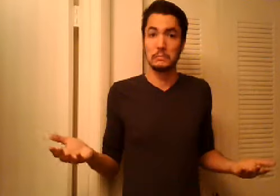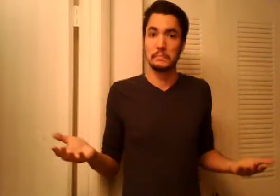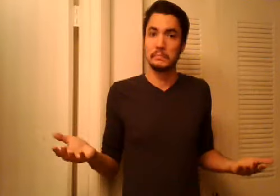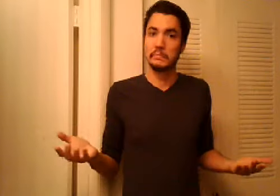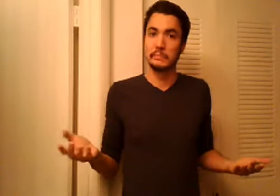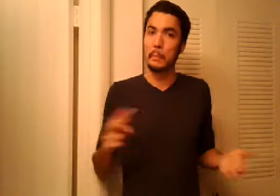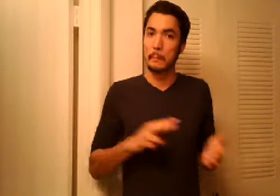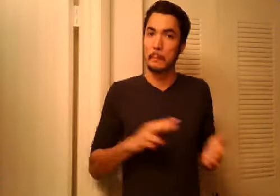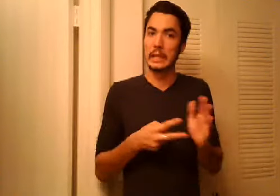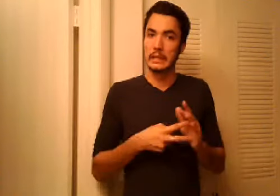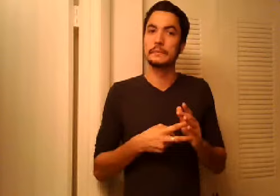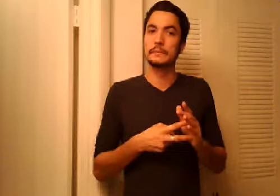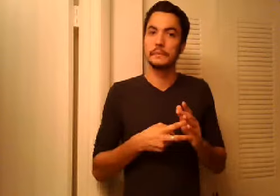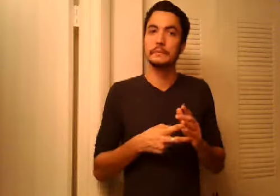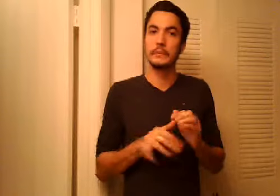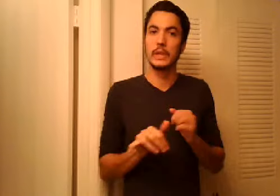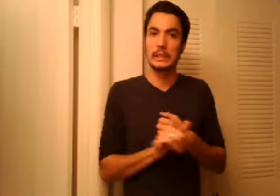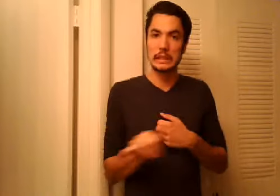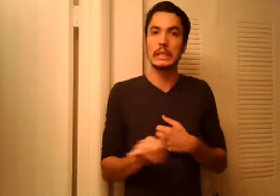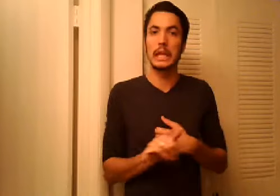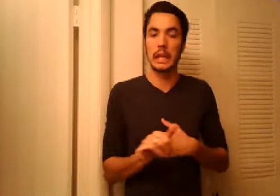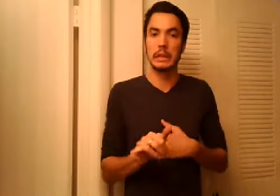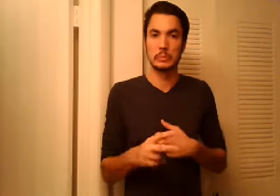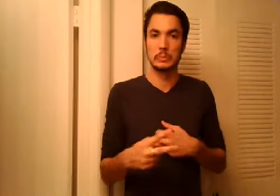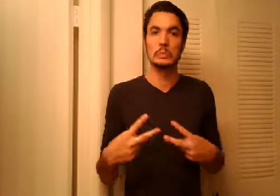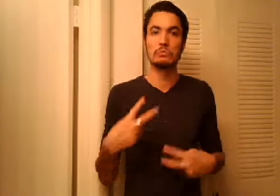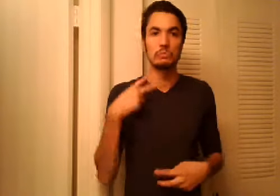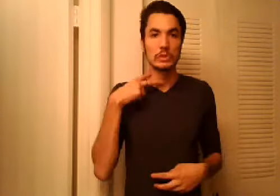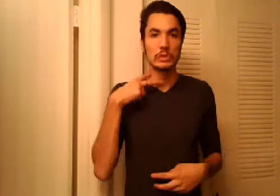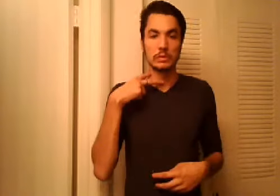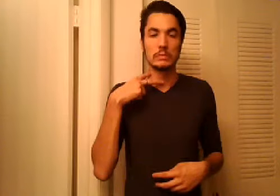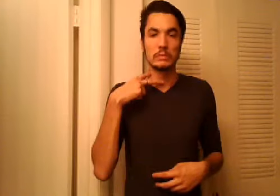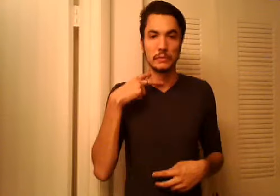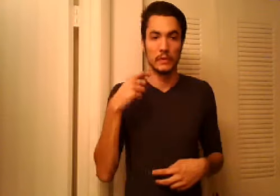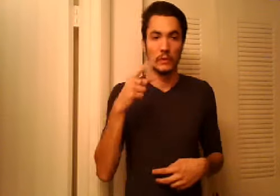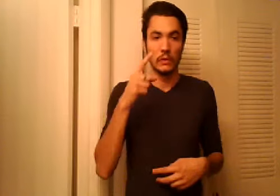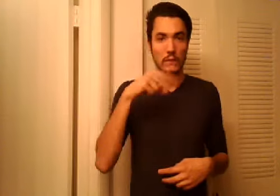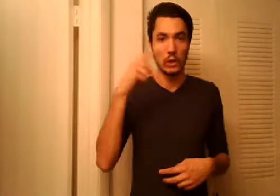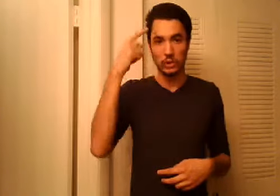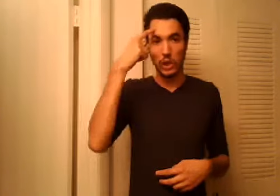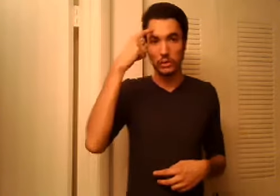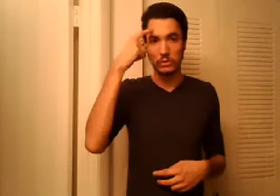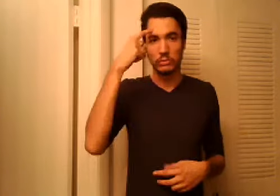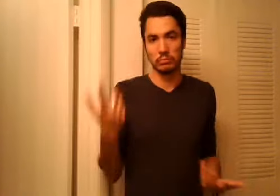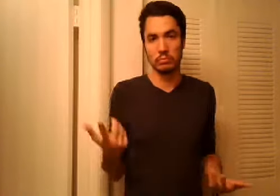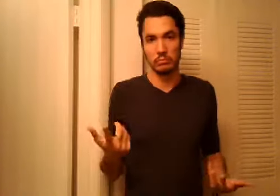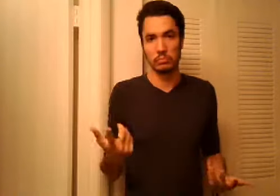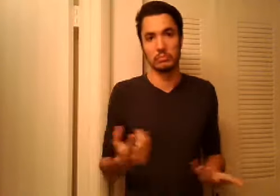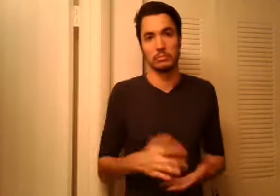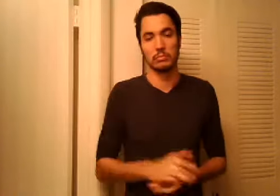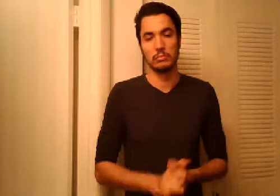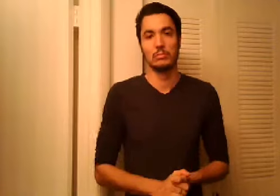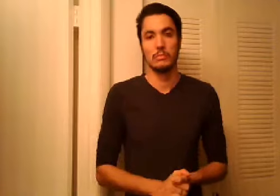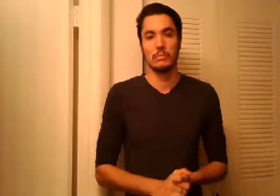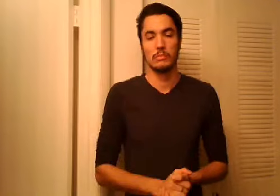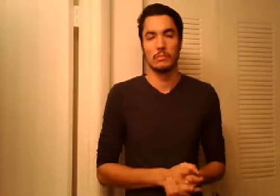victim of false consciousness. Right? Everyone falls prey to it. And it's because the system